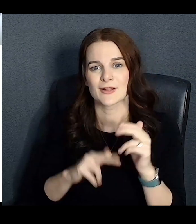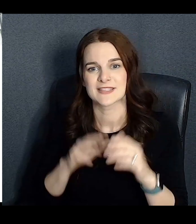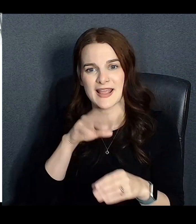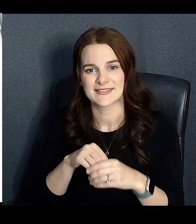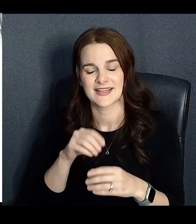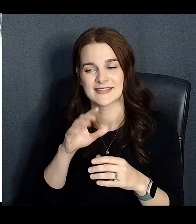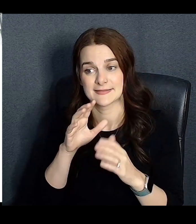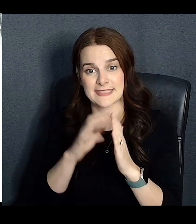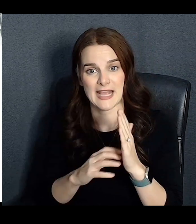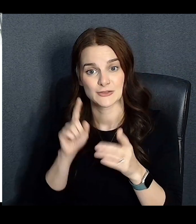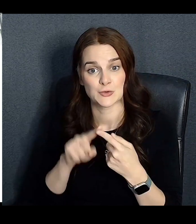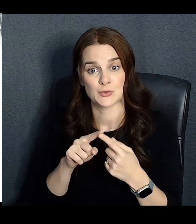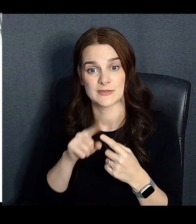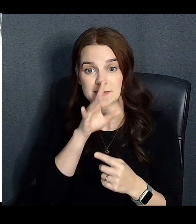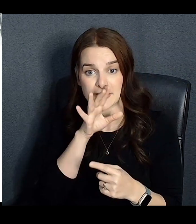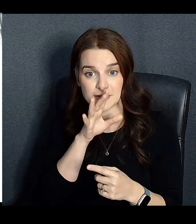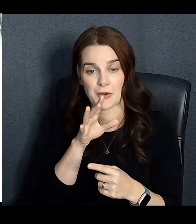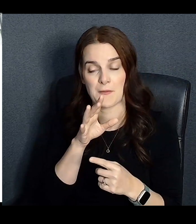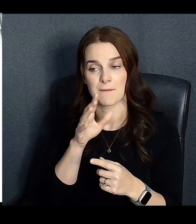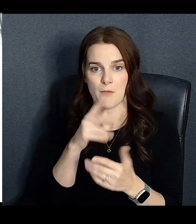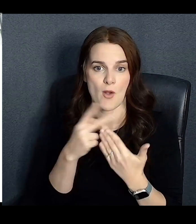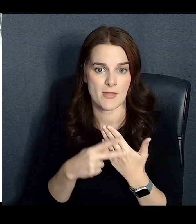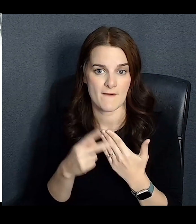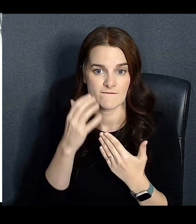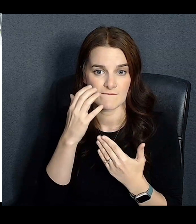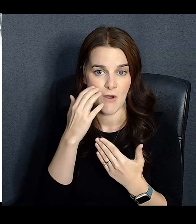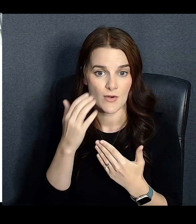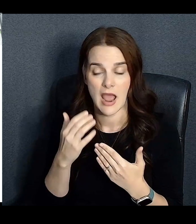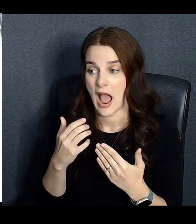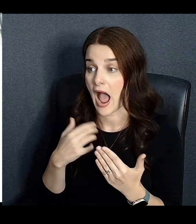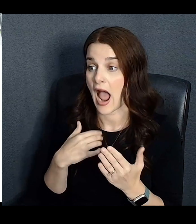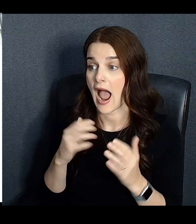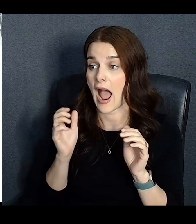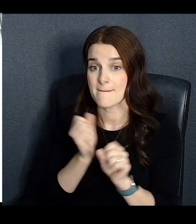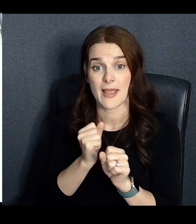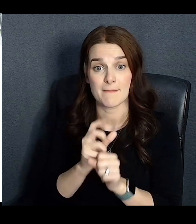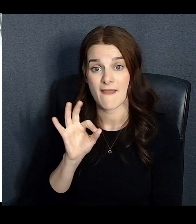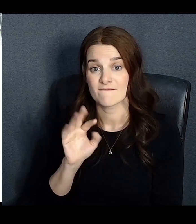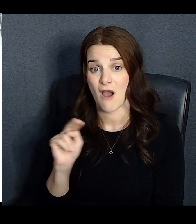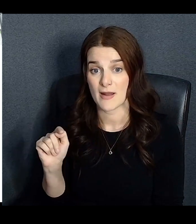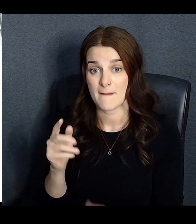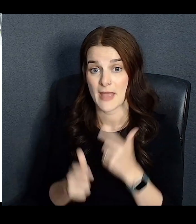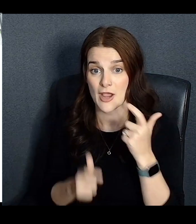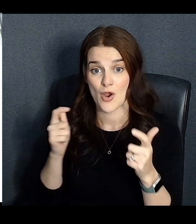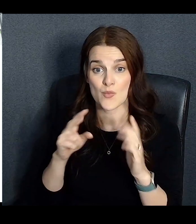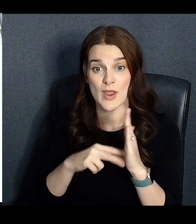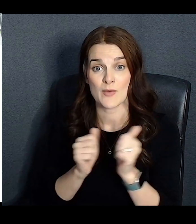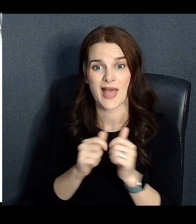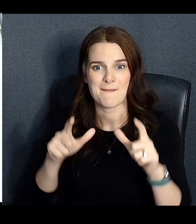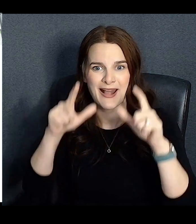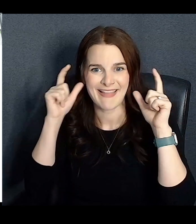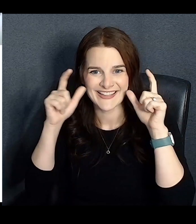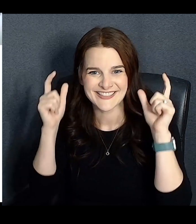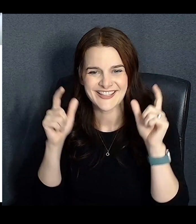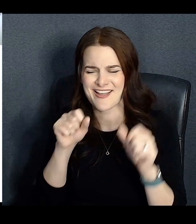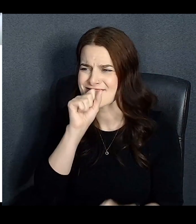a built-in text-to-speech program on the phone. Absolutely. Sharon said, I made my font bigger and I can read without my glasses. Love it. Love